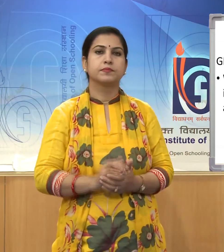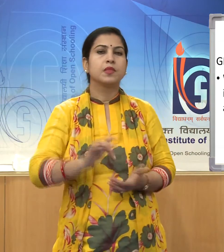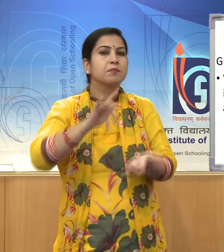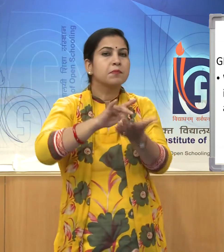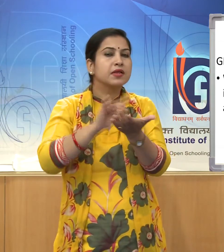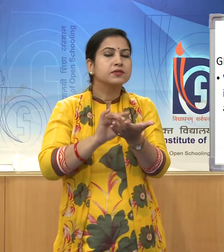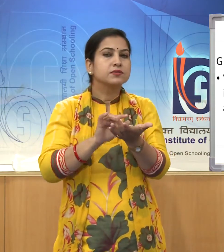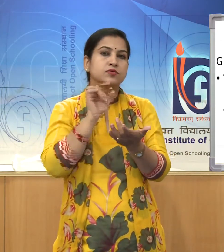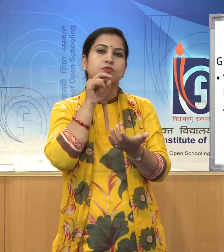in Russia.